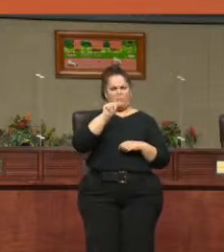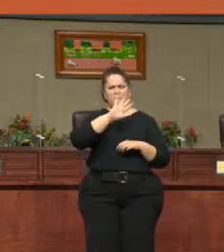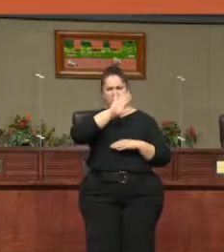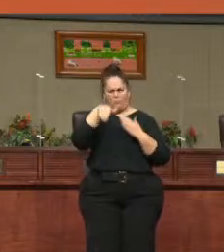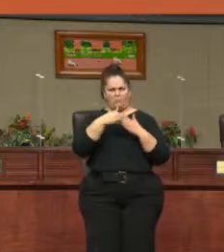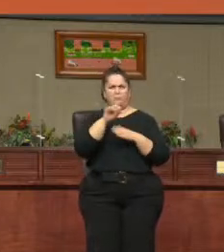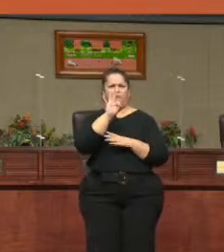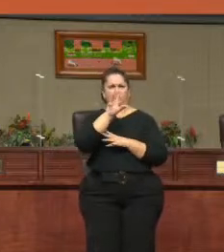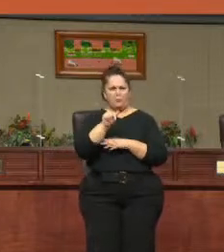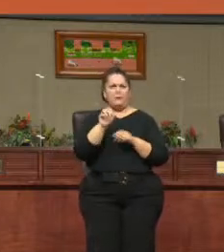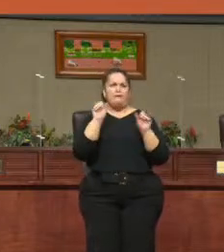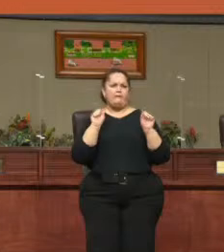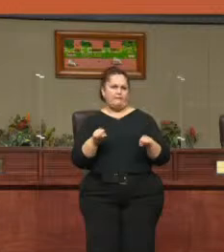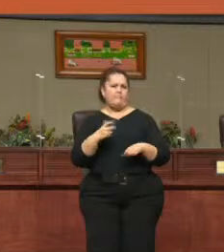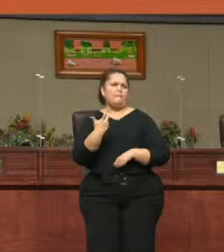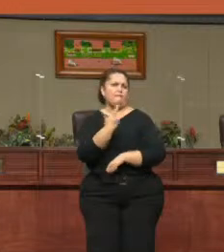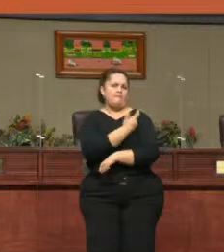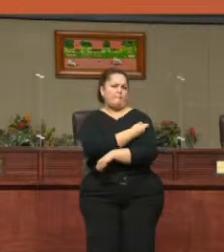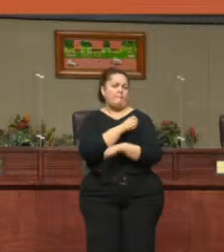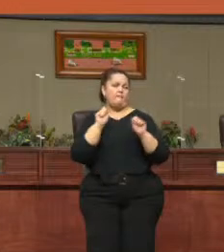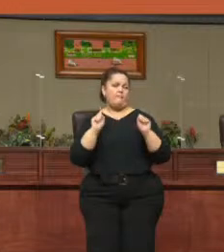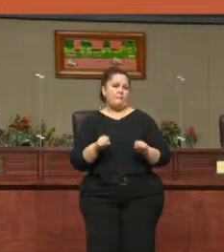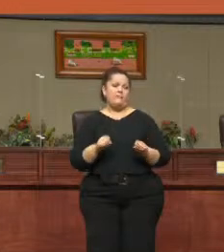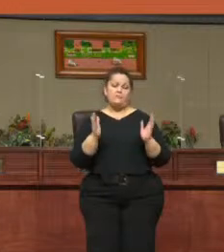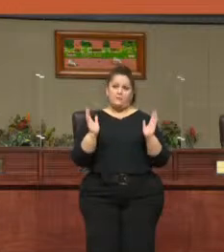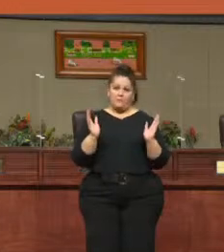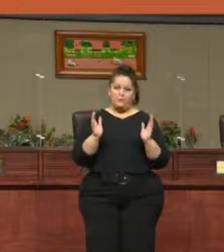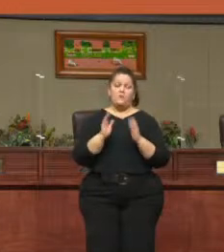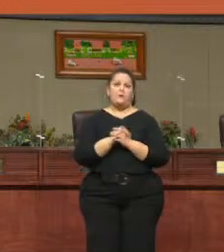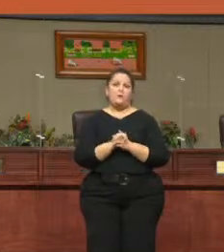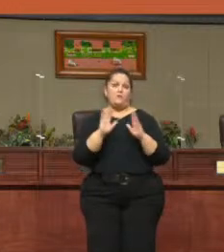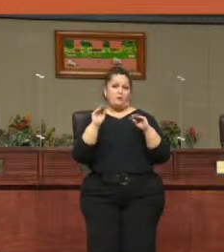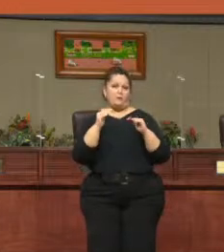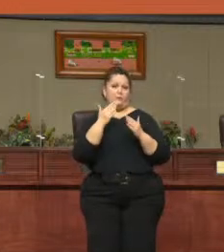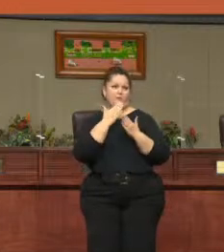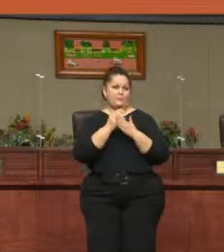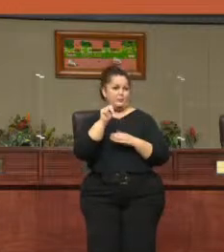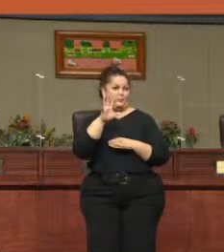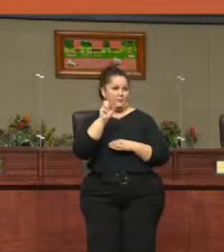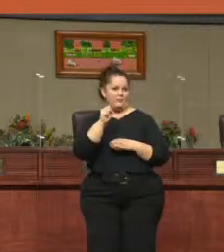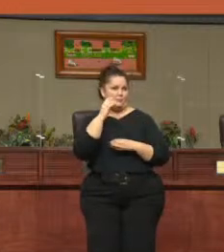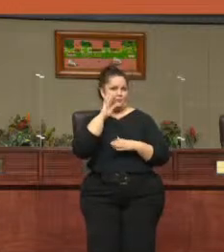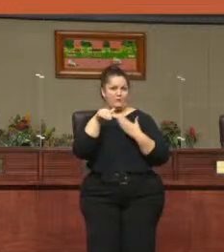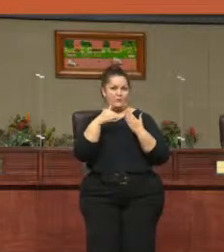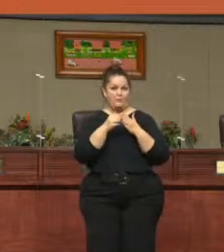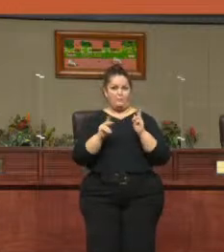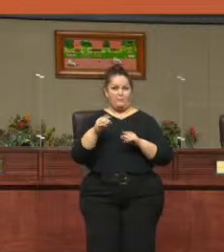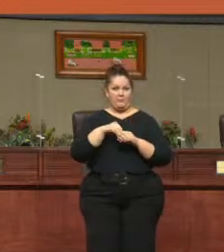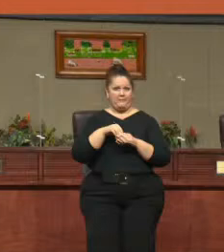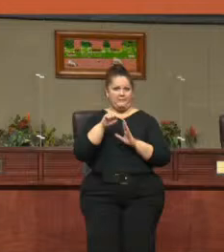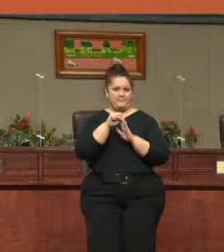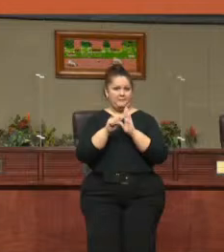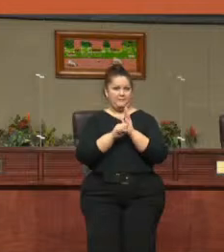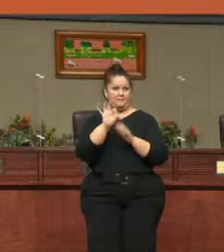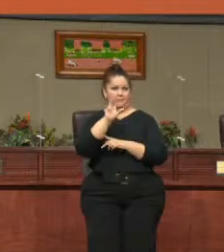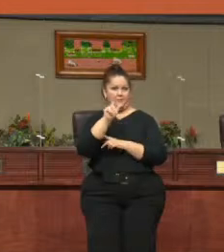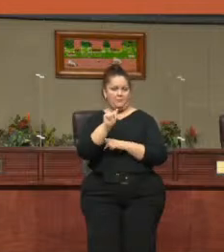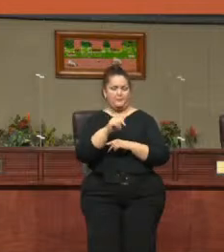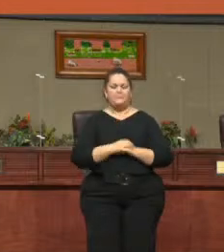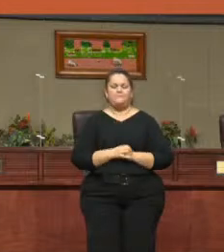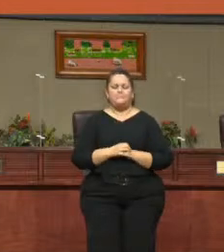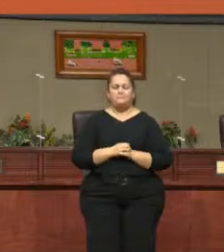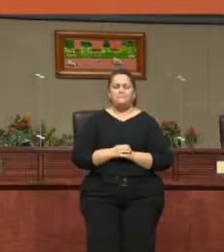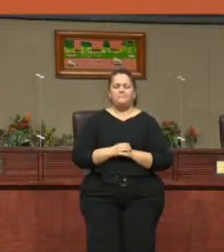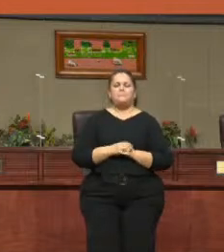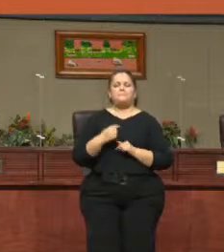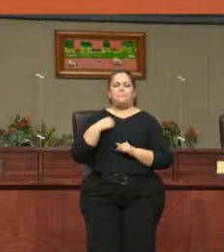to receive the vaccine. So hopefully that was good news for the entire state. We are pleased to hear that